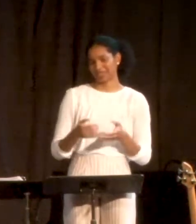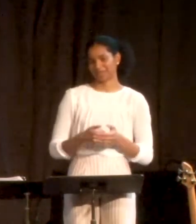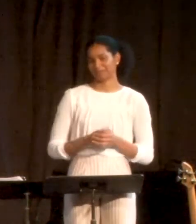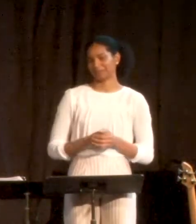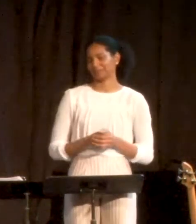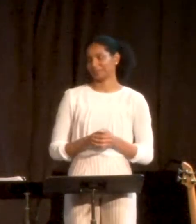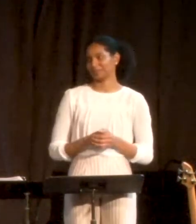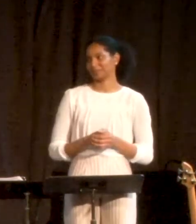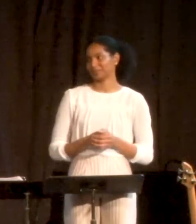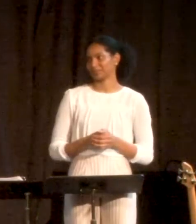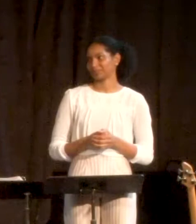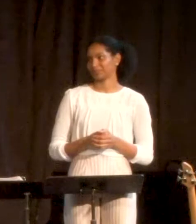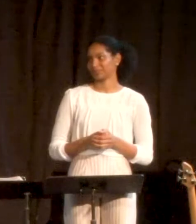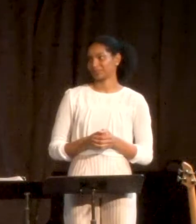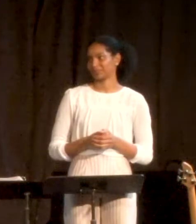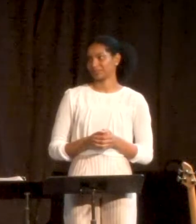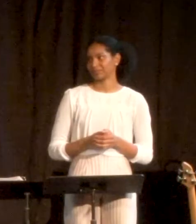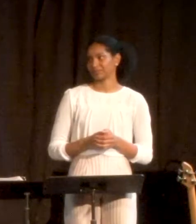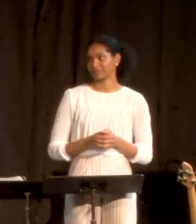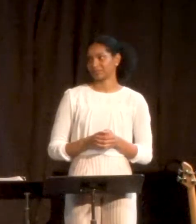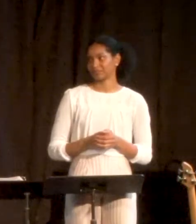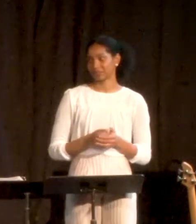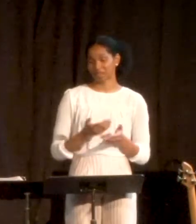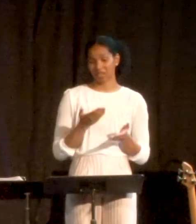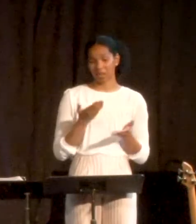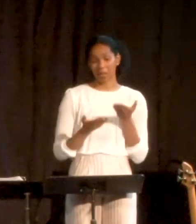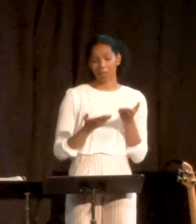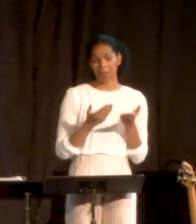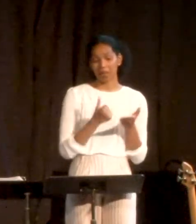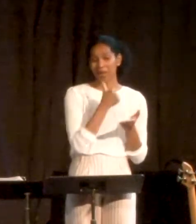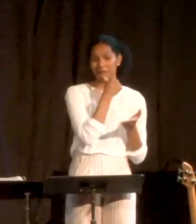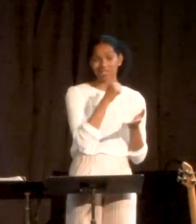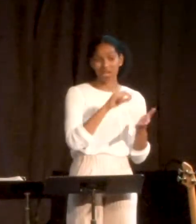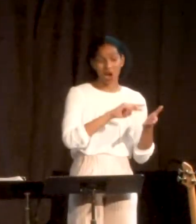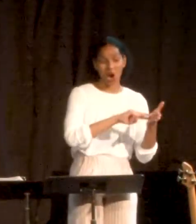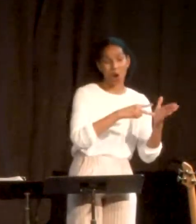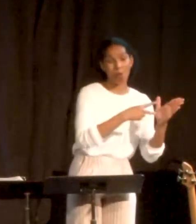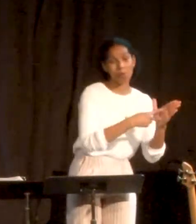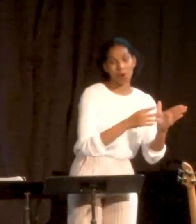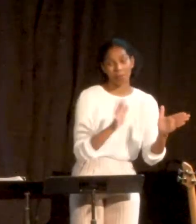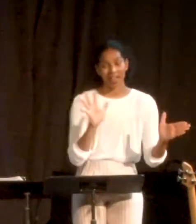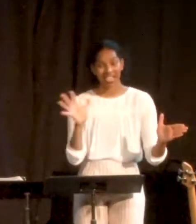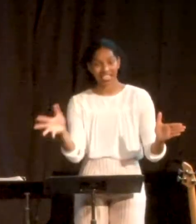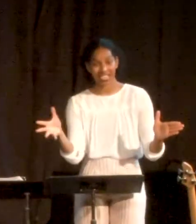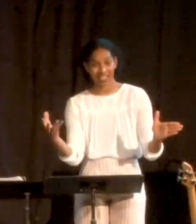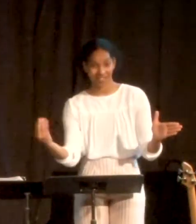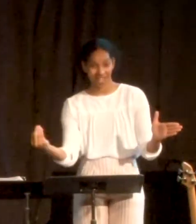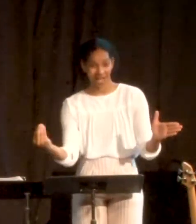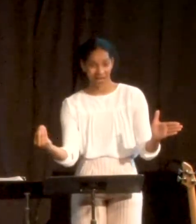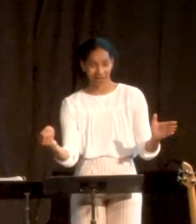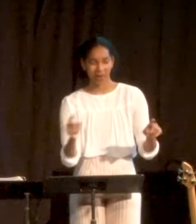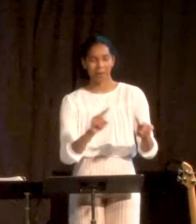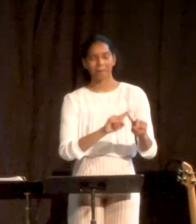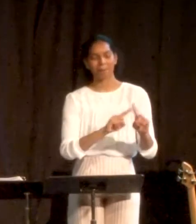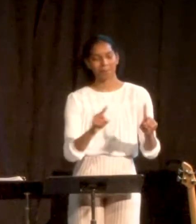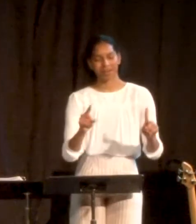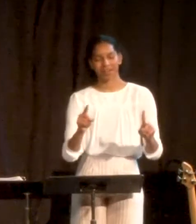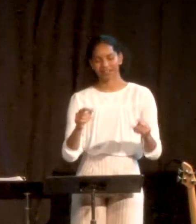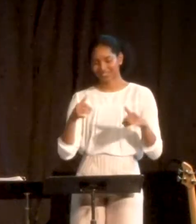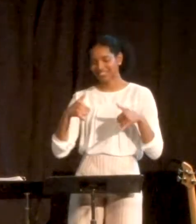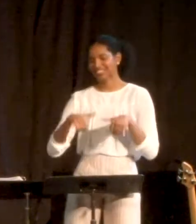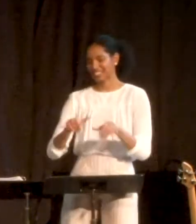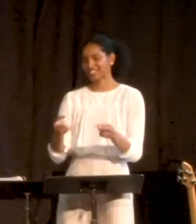was unintentional on the part of the old-timers, the newcomers were being left